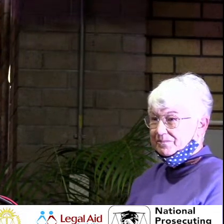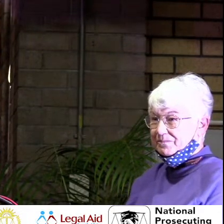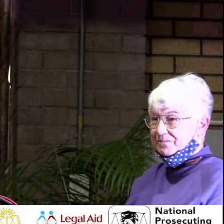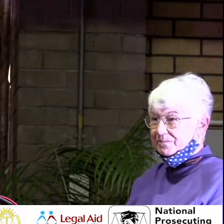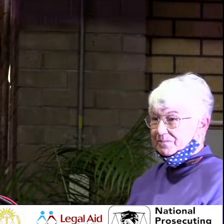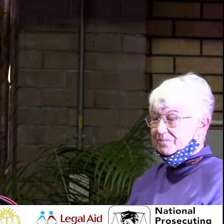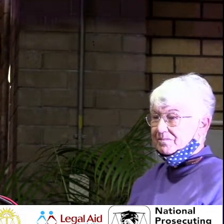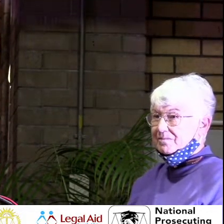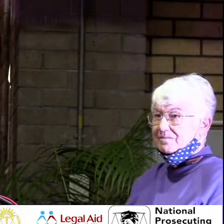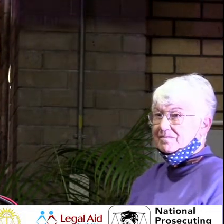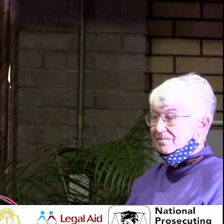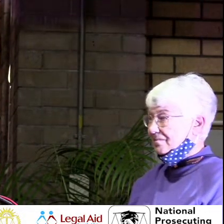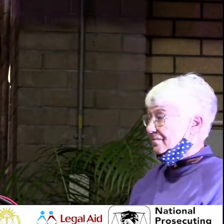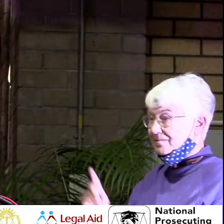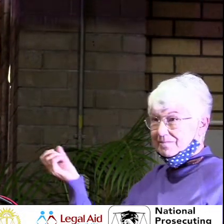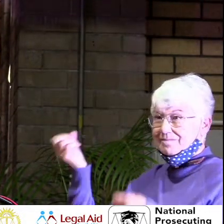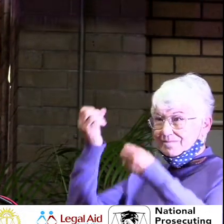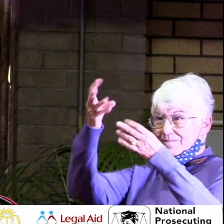9722.